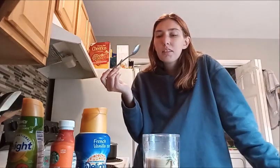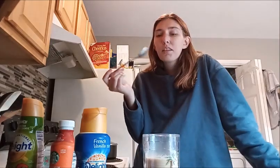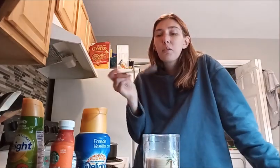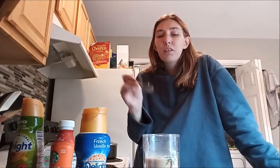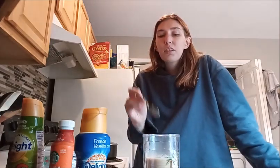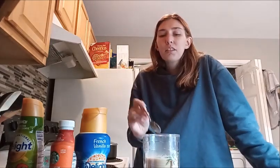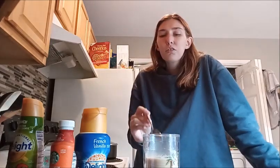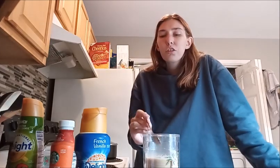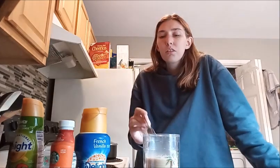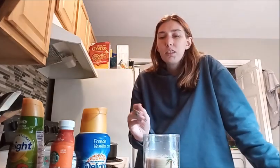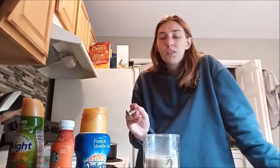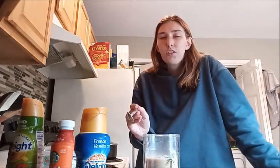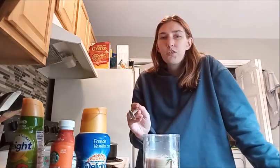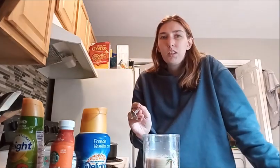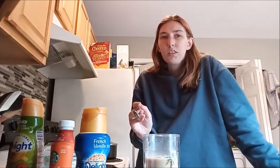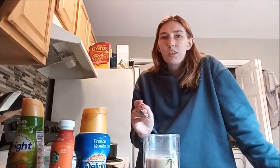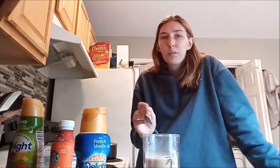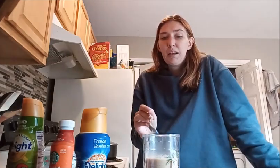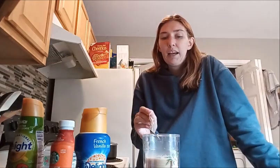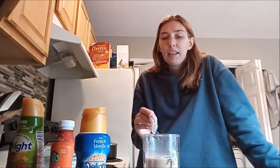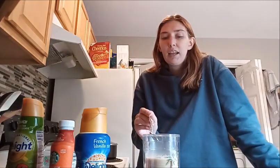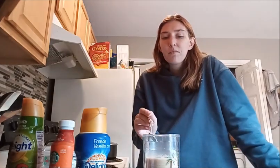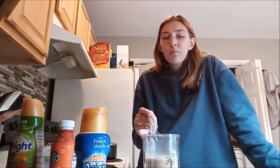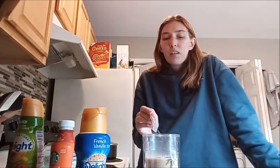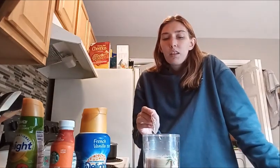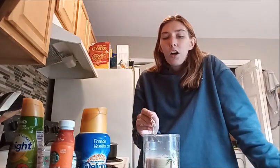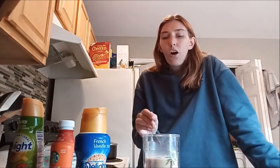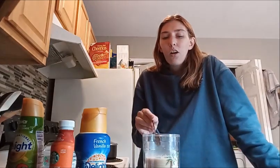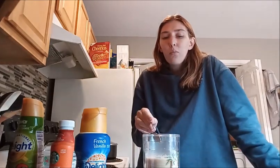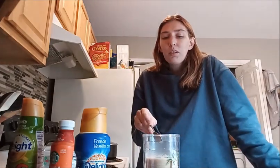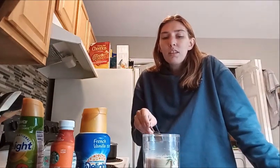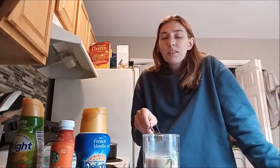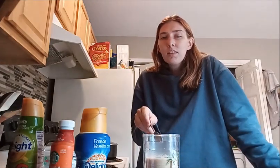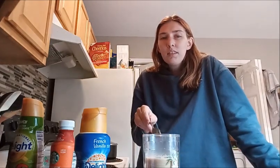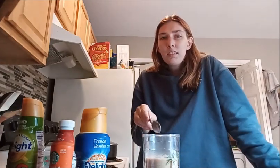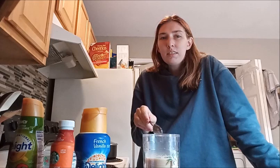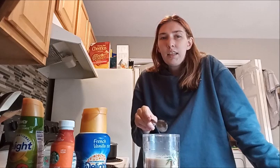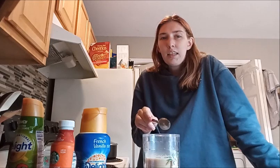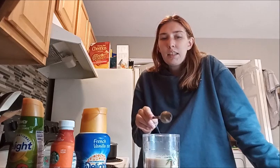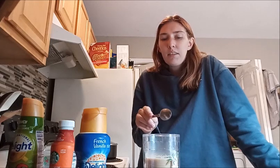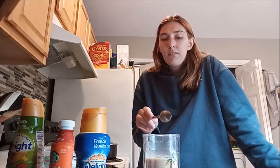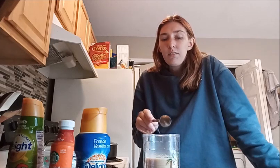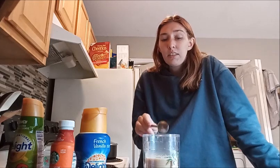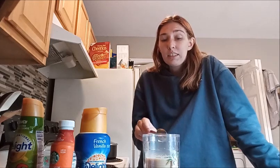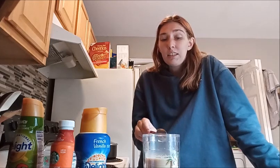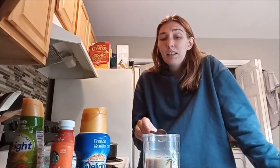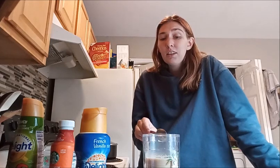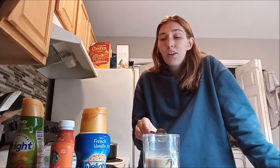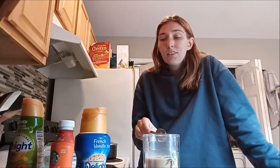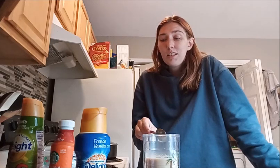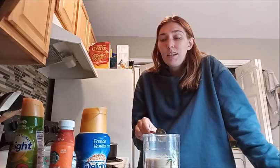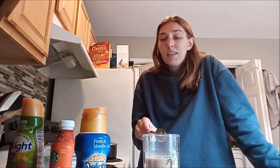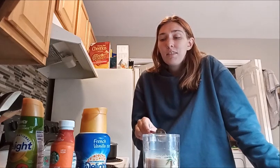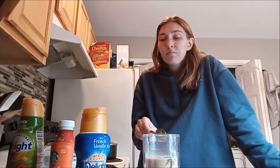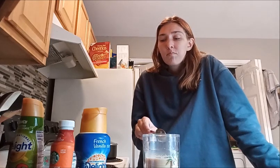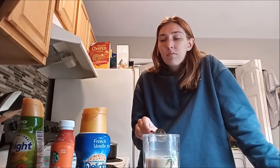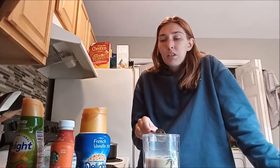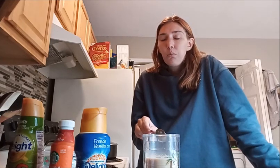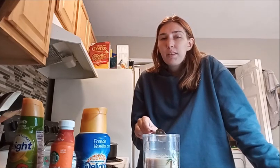Like, literally, no joke, because of the French vanilla creamer, by adding that, what it tastes like is a vanilla latte with a